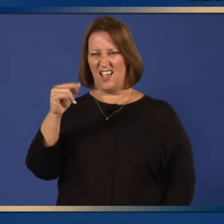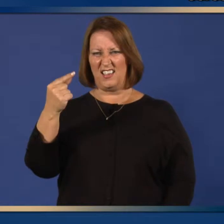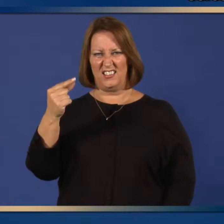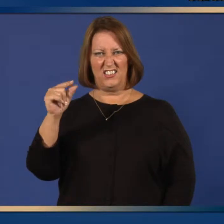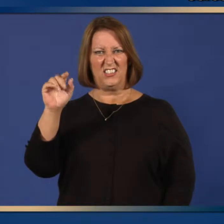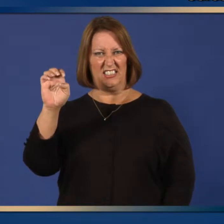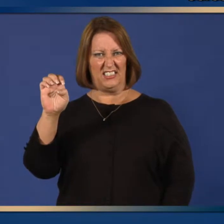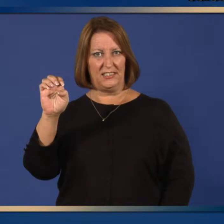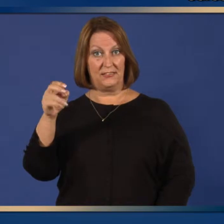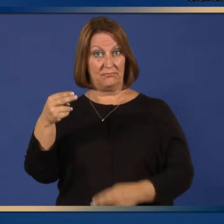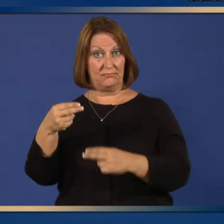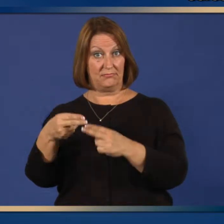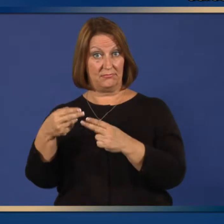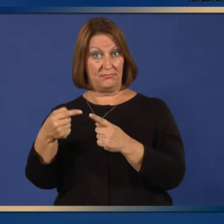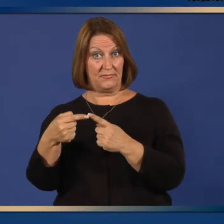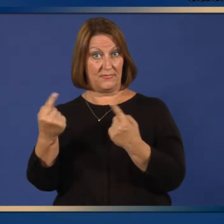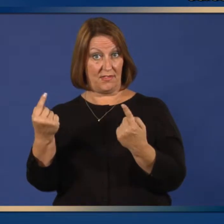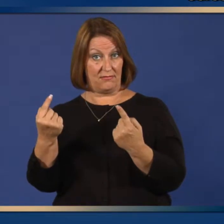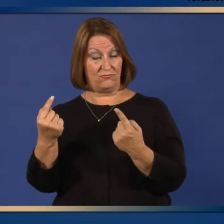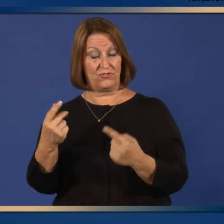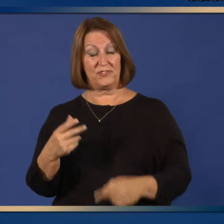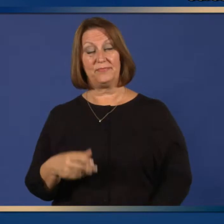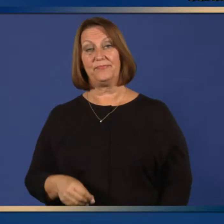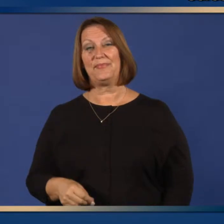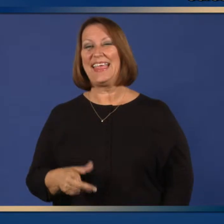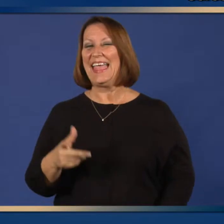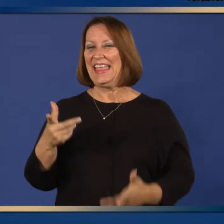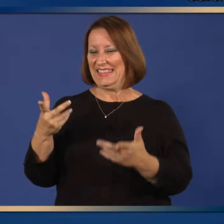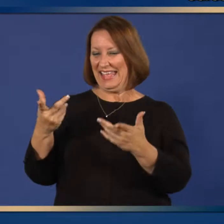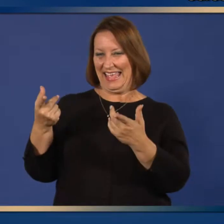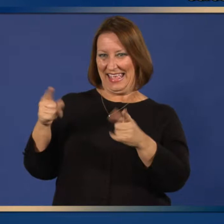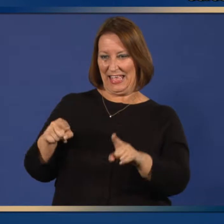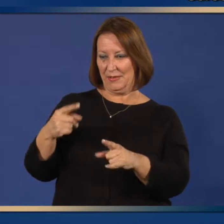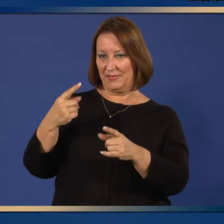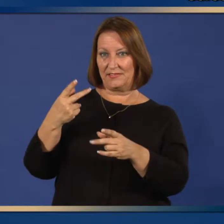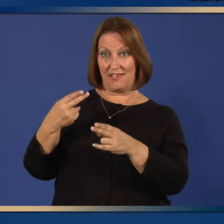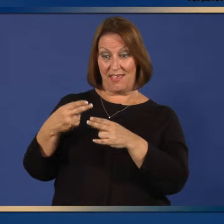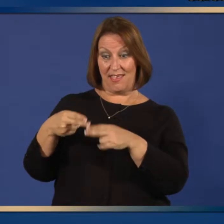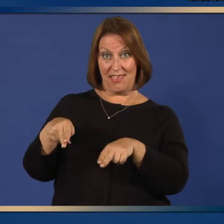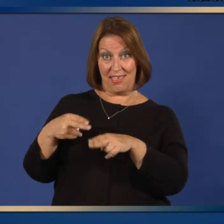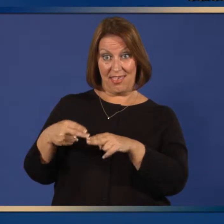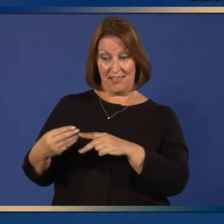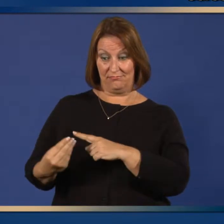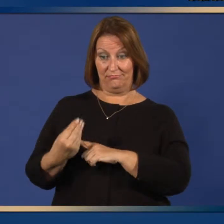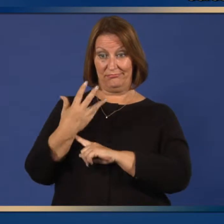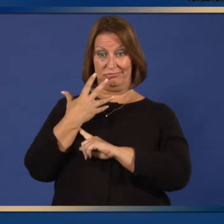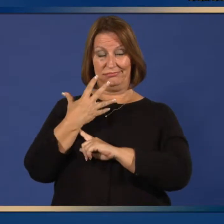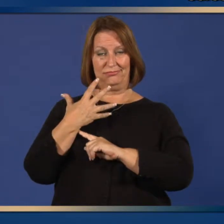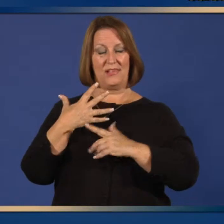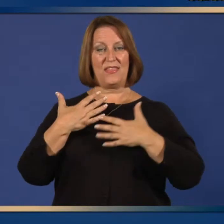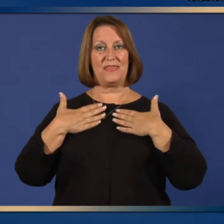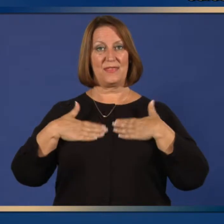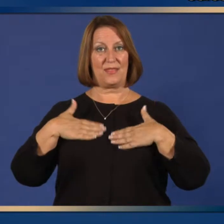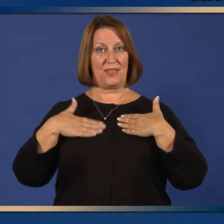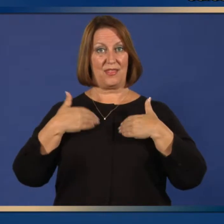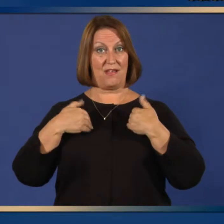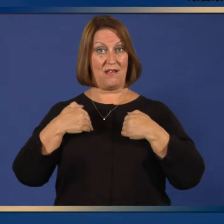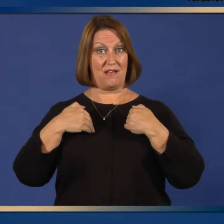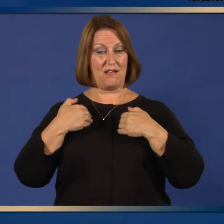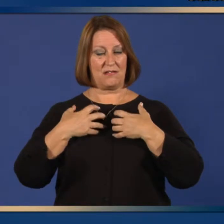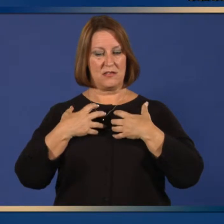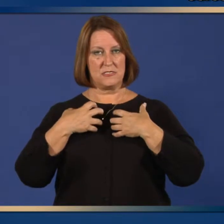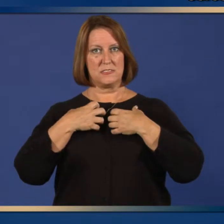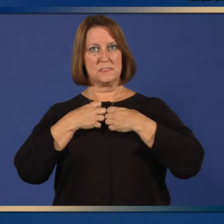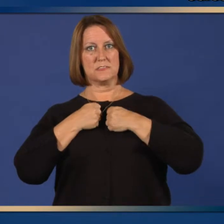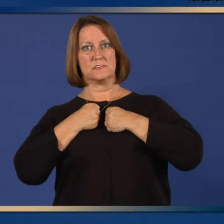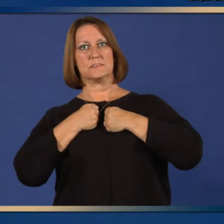eggs, including those who have had occupational asthma or other allergic responses to egg